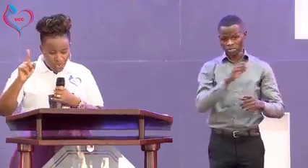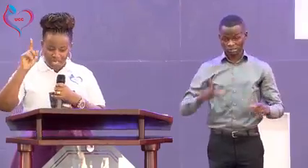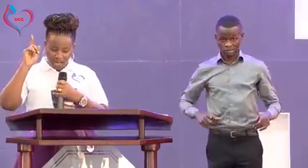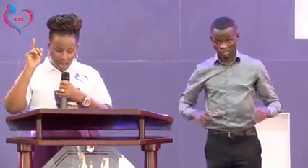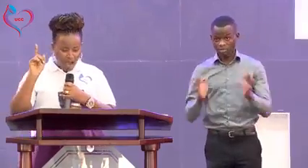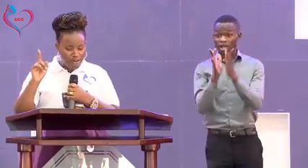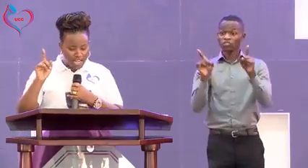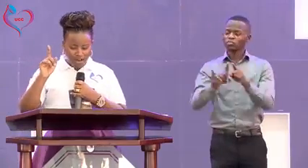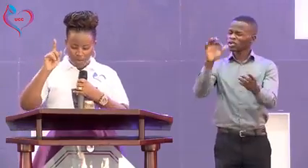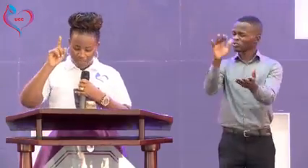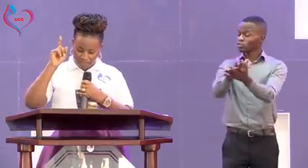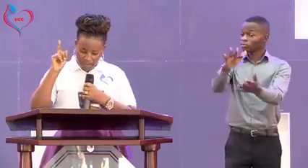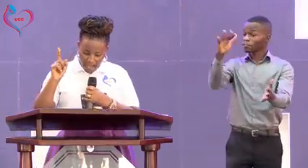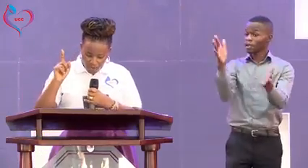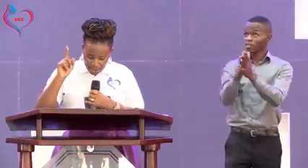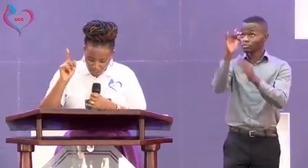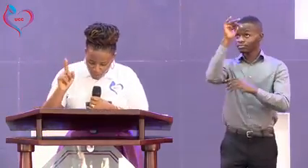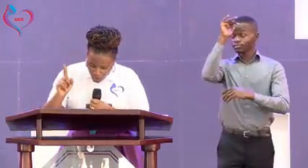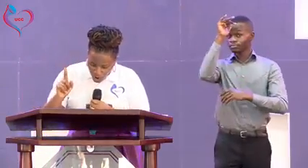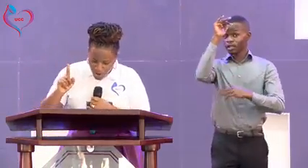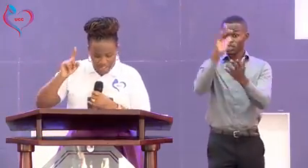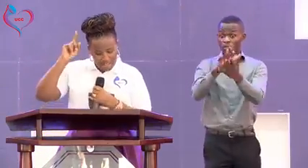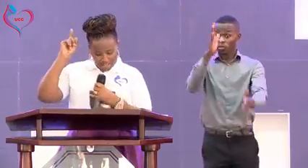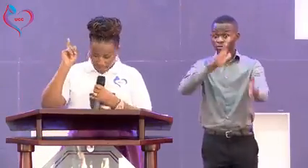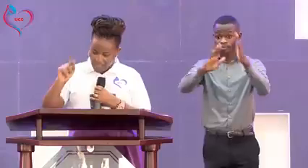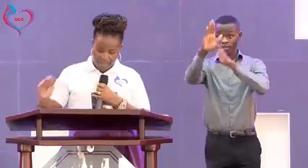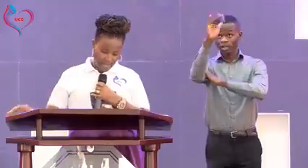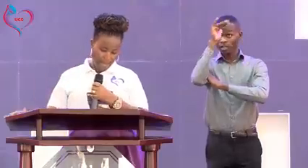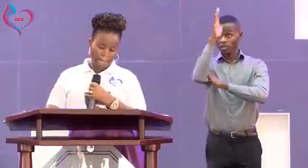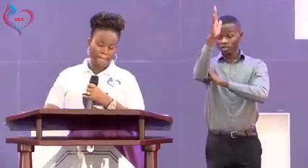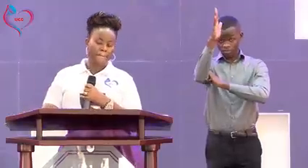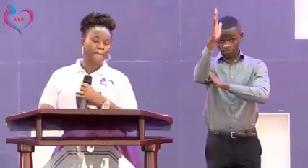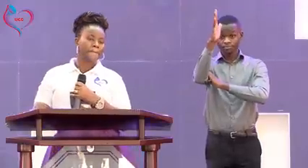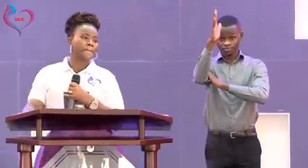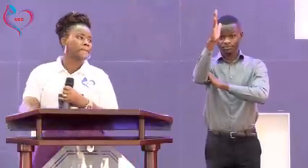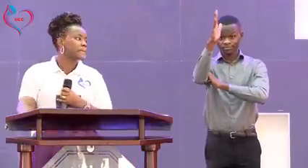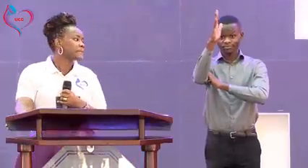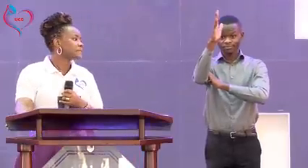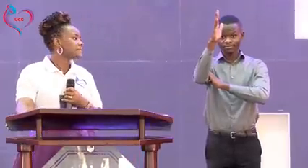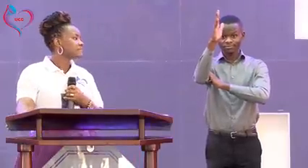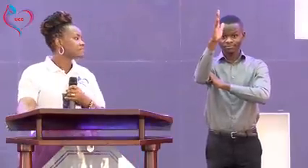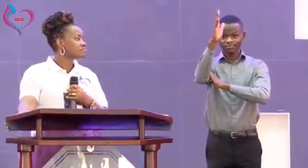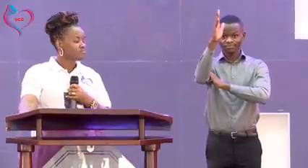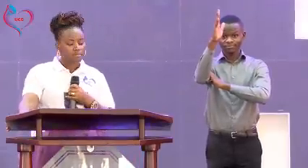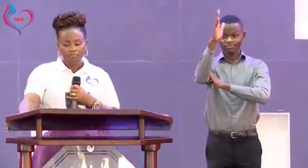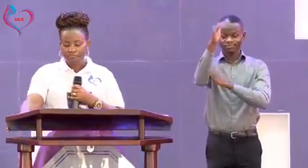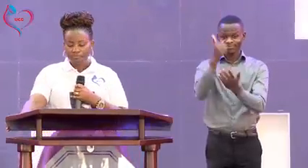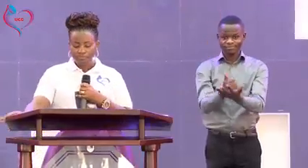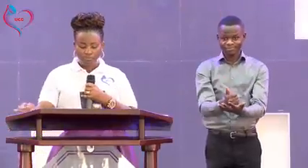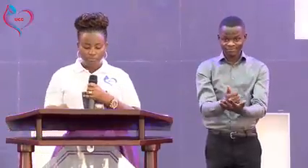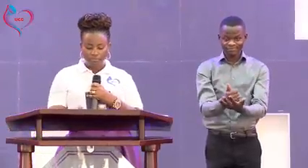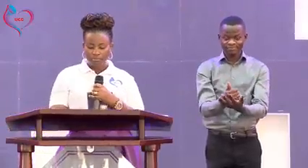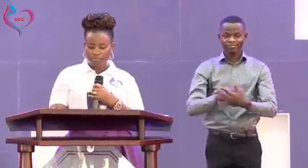Lord, to the glory of the of God the Father. Amen. Olunyoro